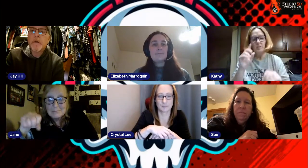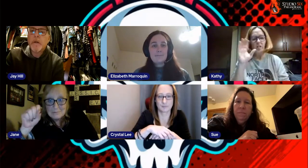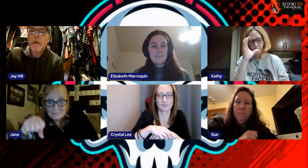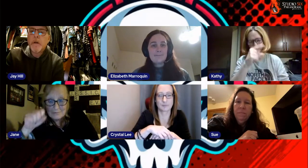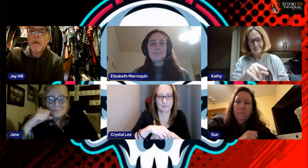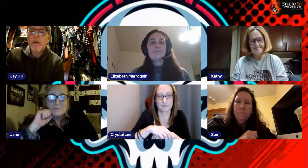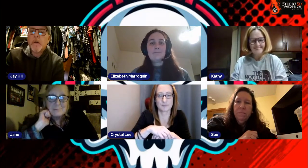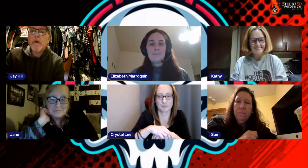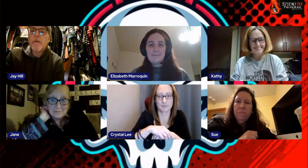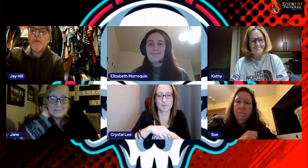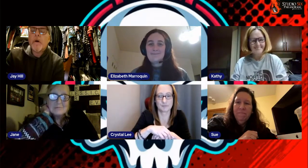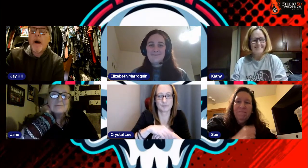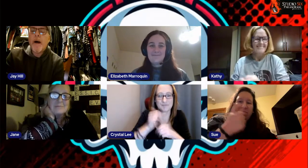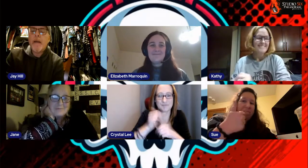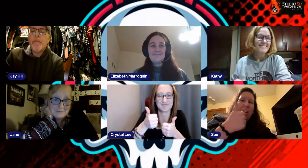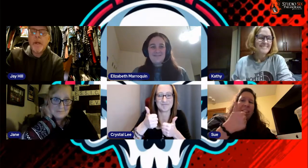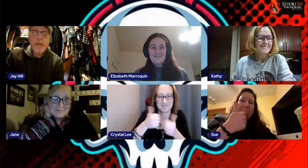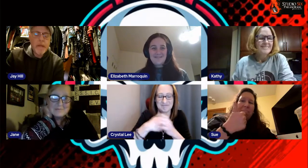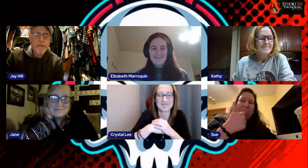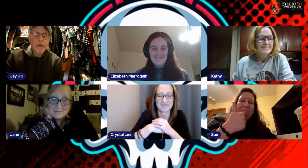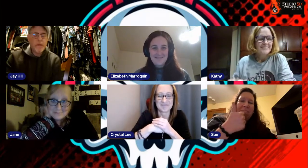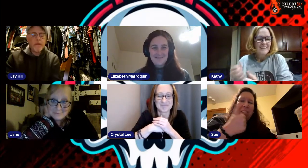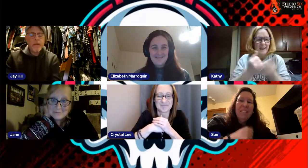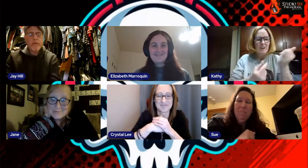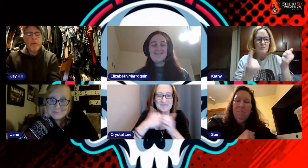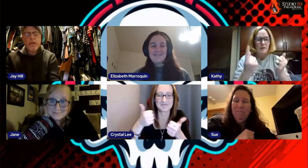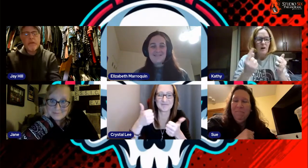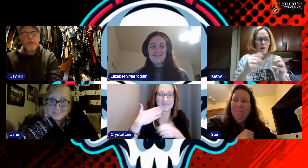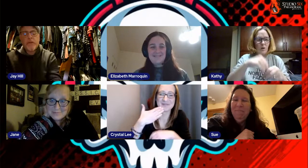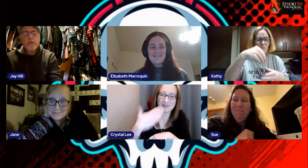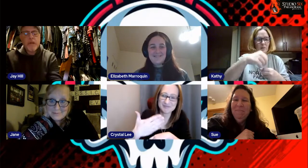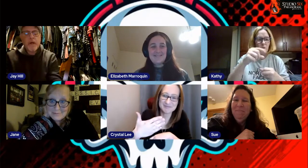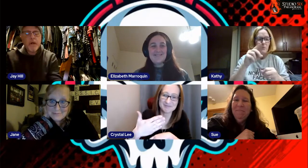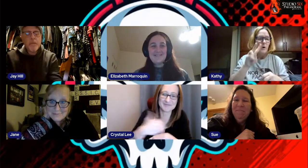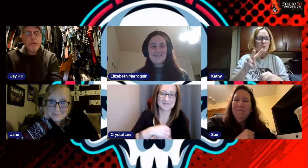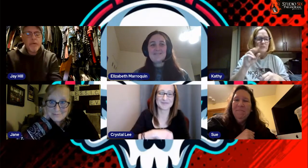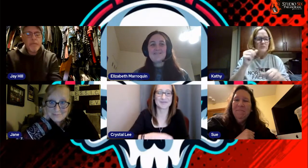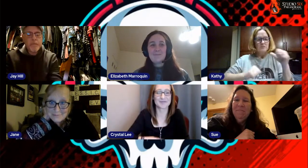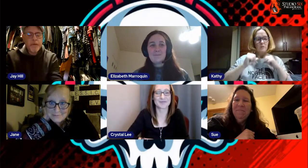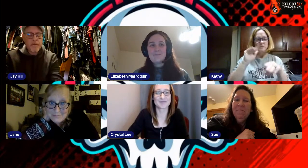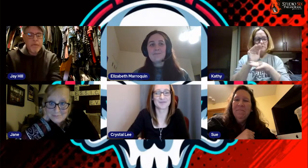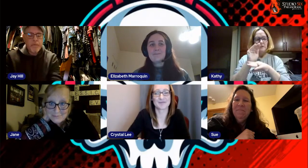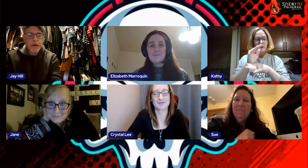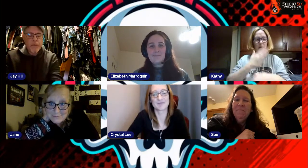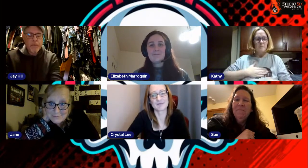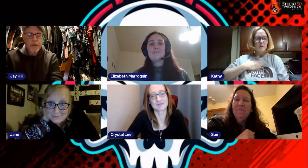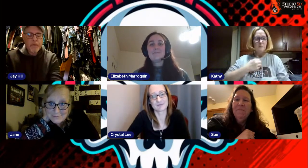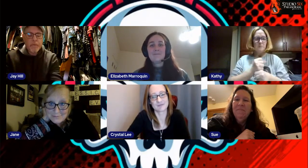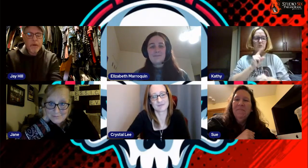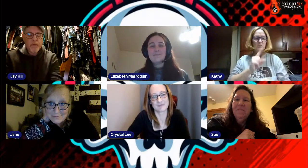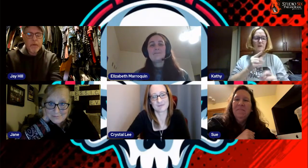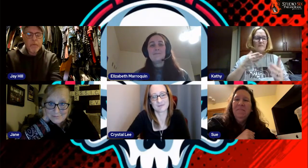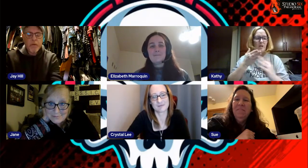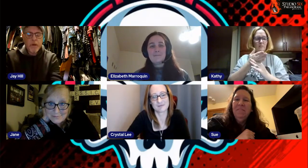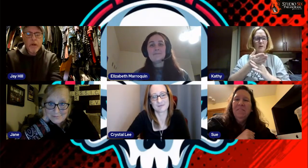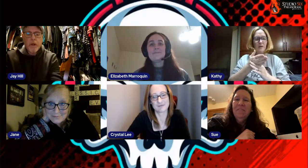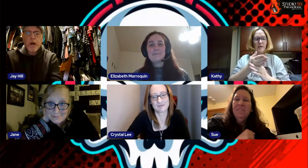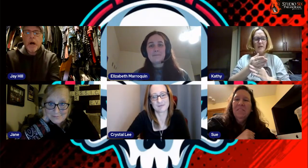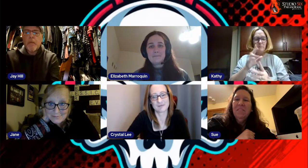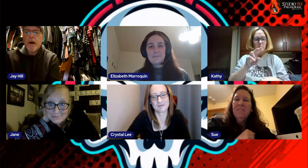Okay. So anybody that's out there that's watching the show tonight, please make sure you follow Silence